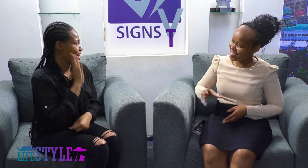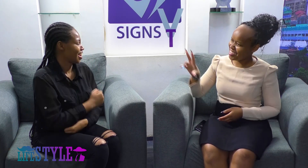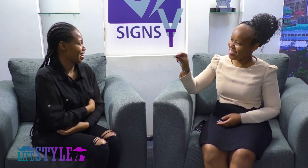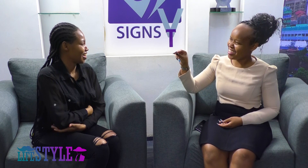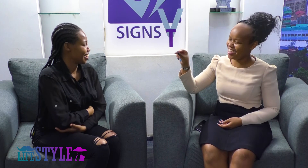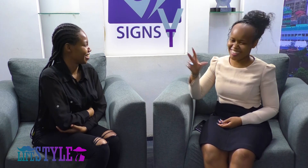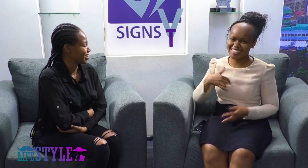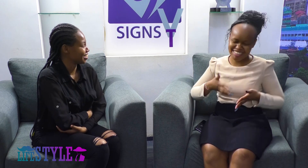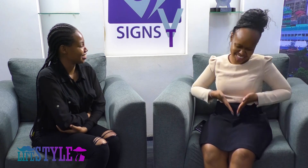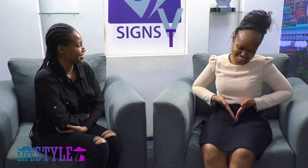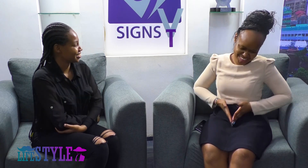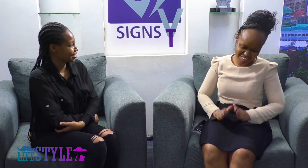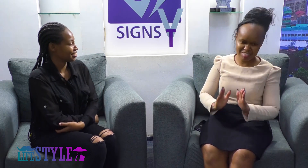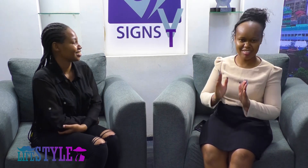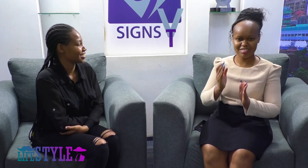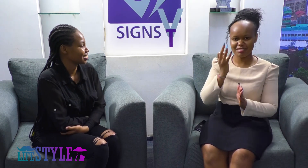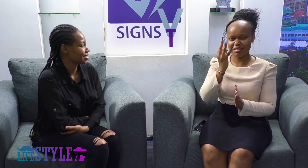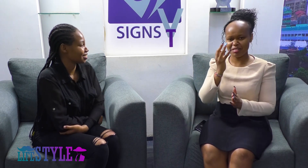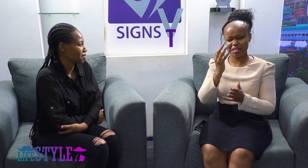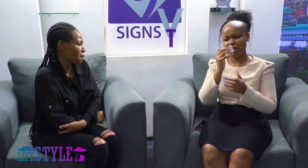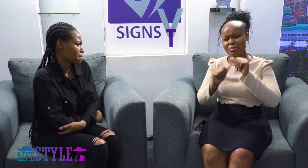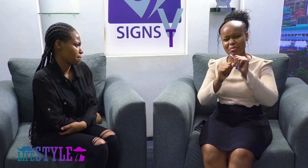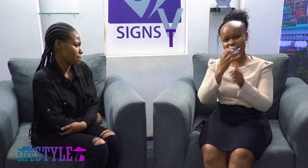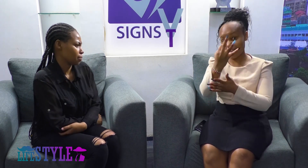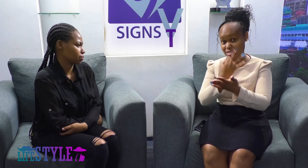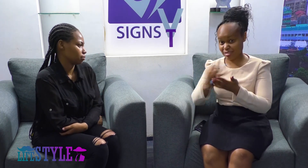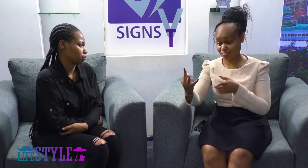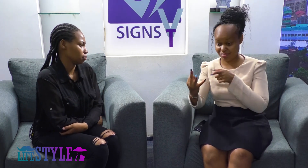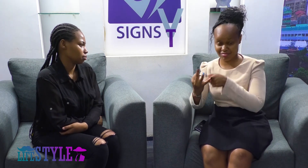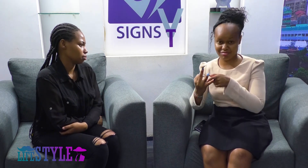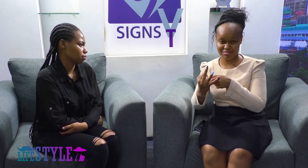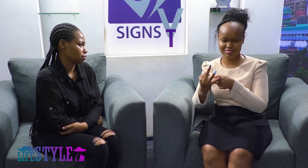you born deaf or were you born hearing? For me, I was born